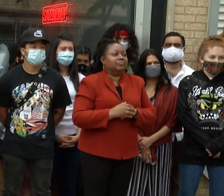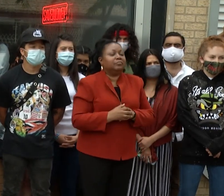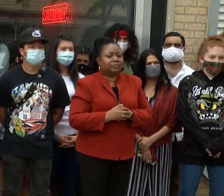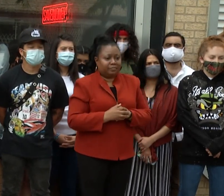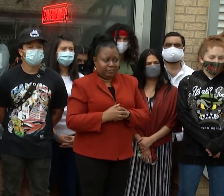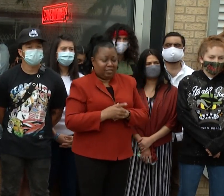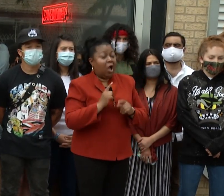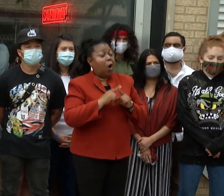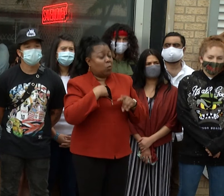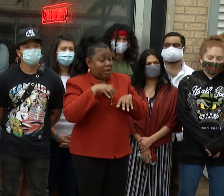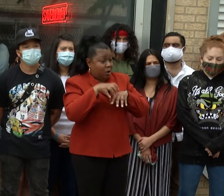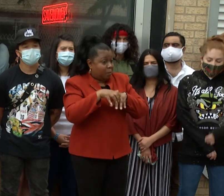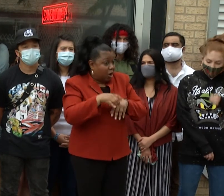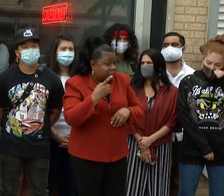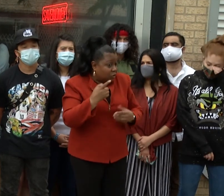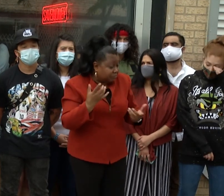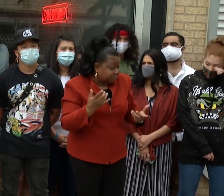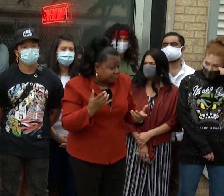What I will march for